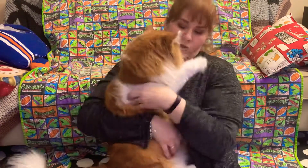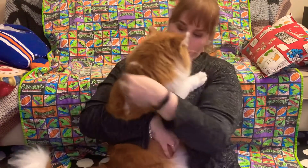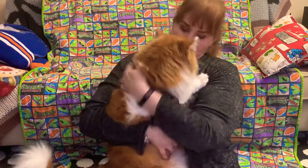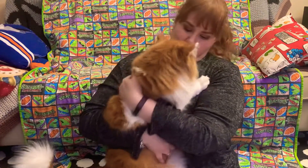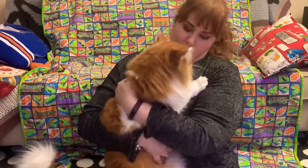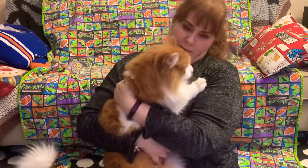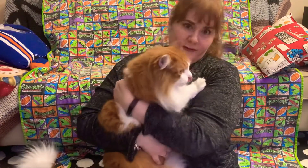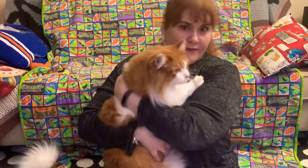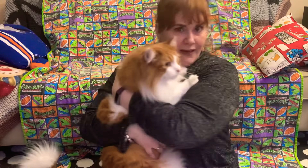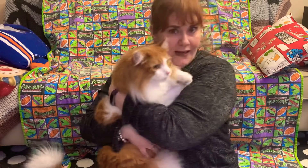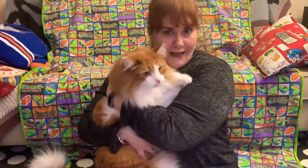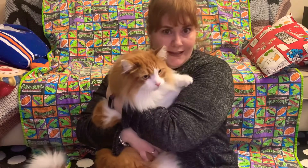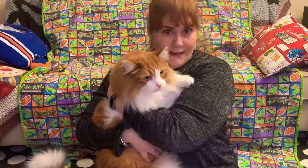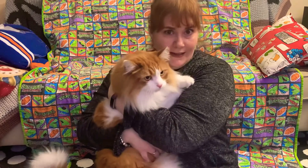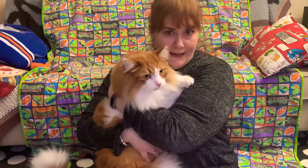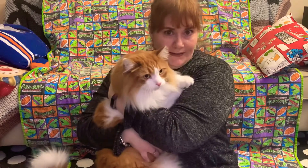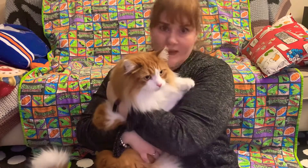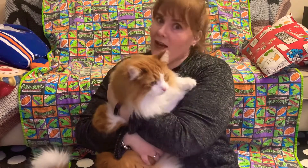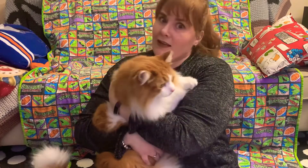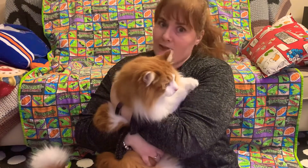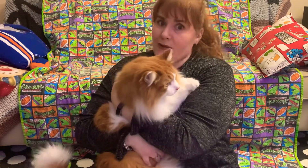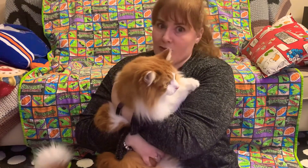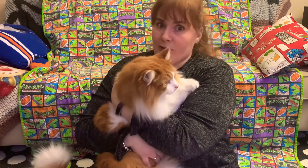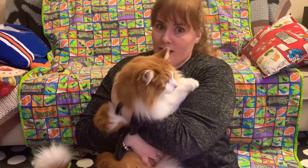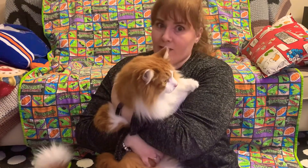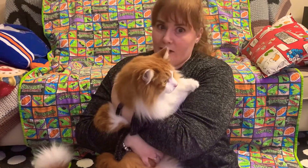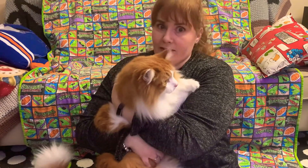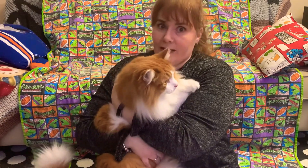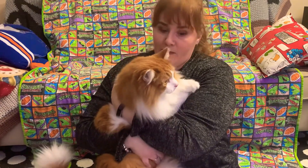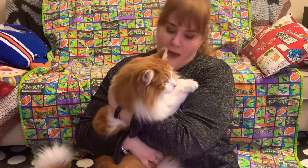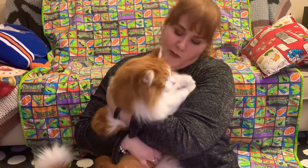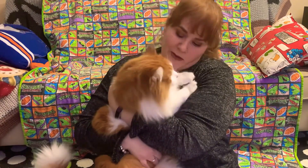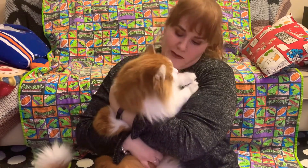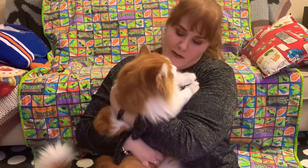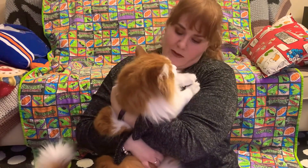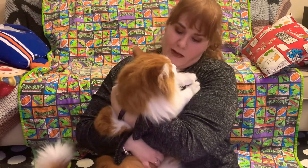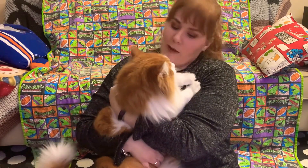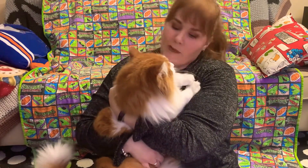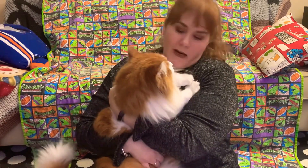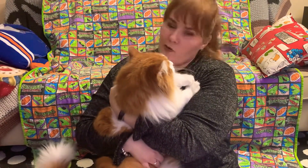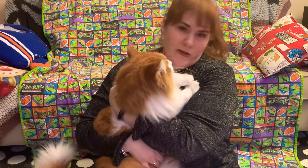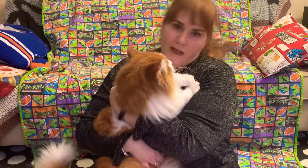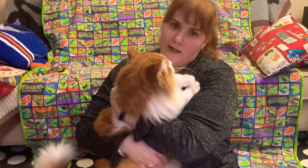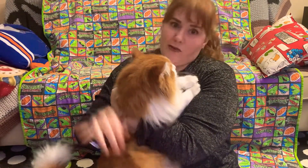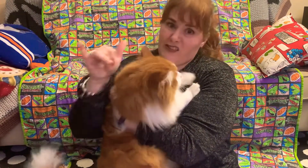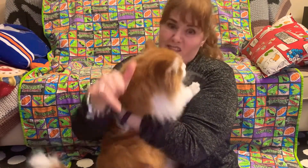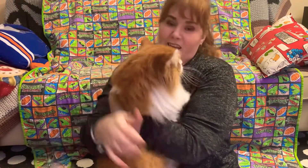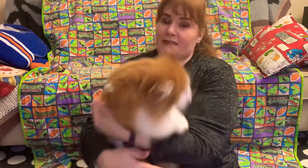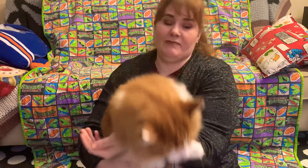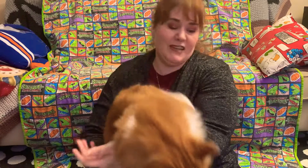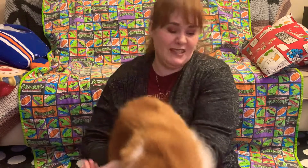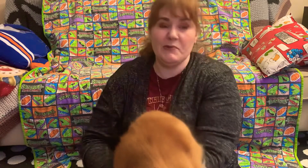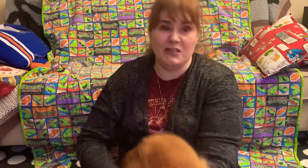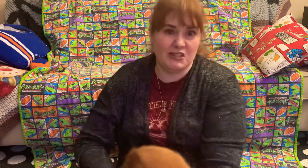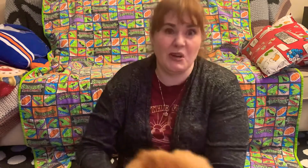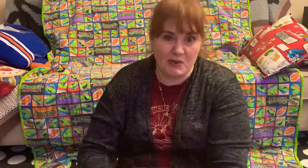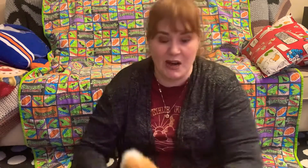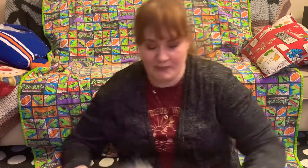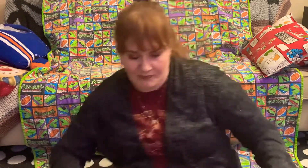kitty. See? Sometimes we get our friends to come help us, but I don't think he's going to stay because he wants to go now,